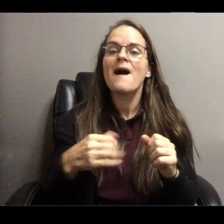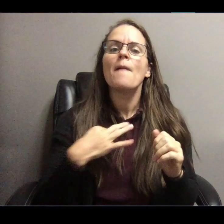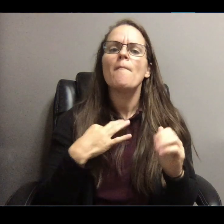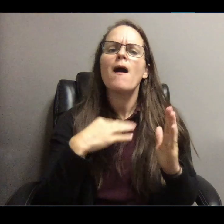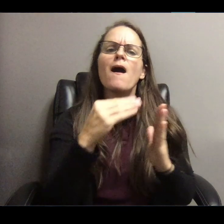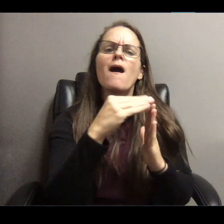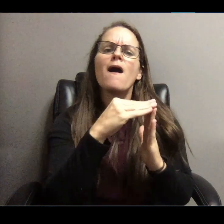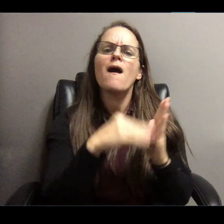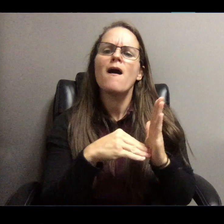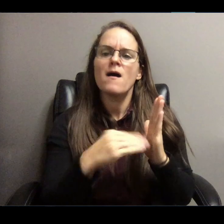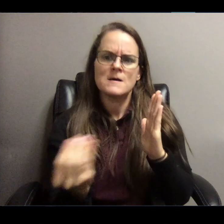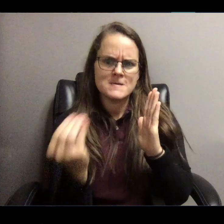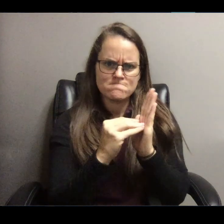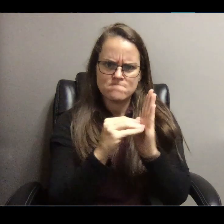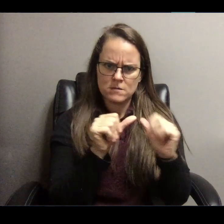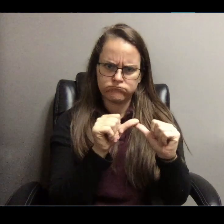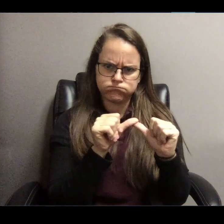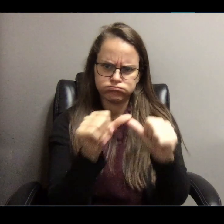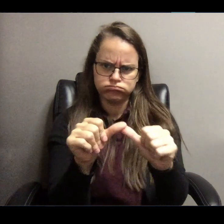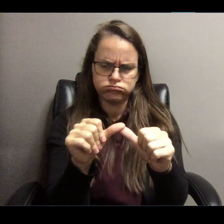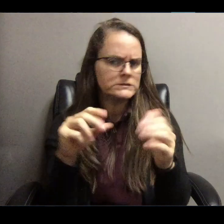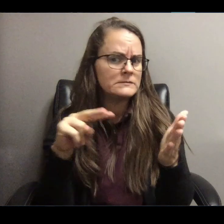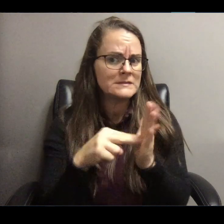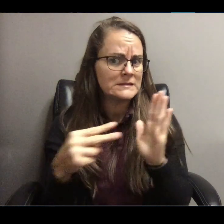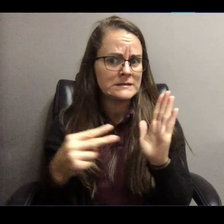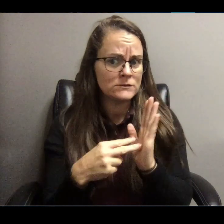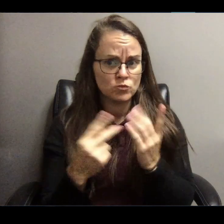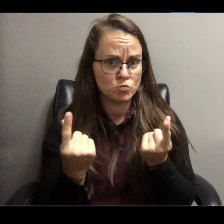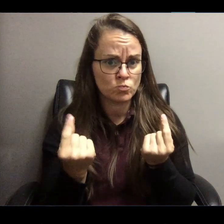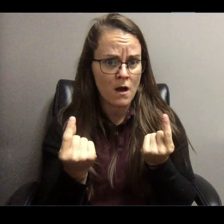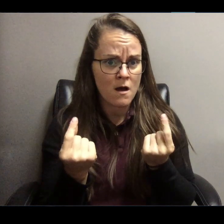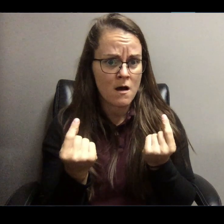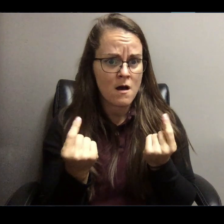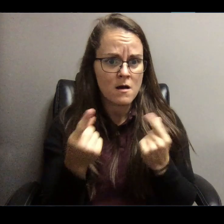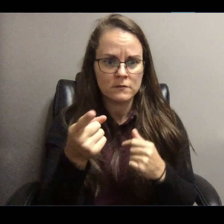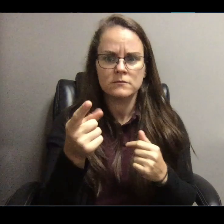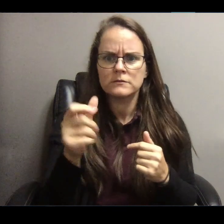Voters can fill out an application to be put on the permanent list.